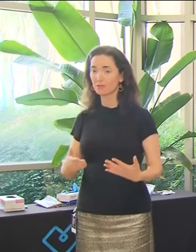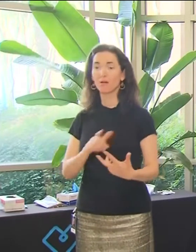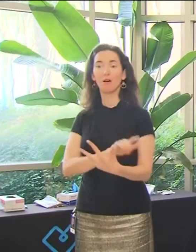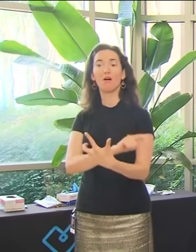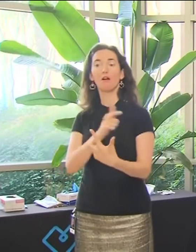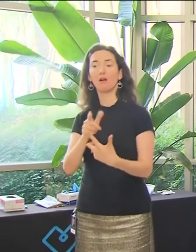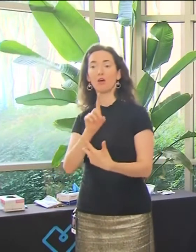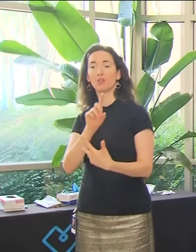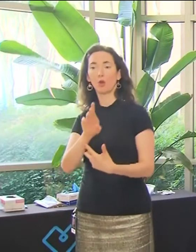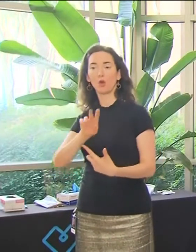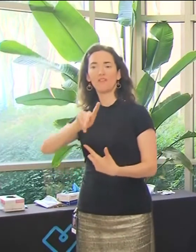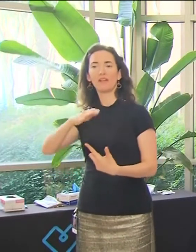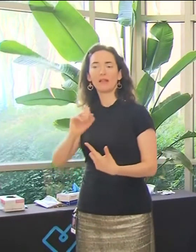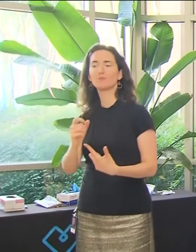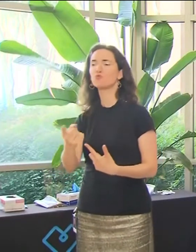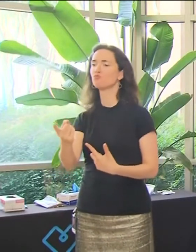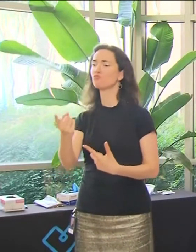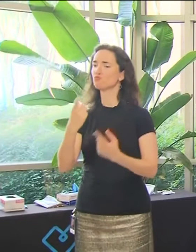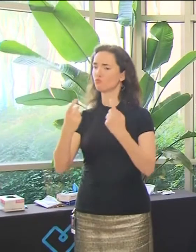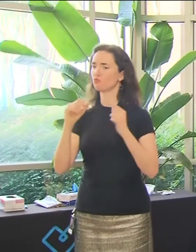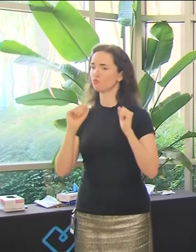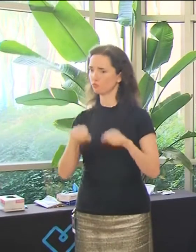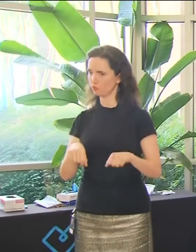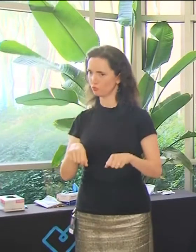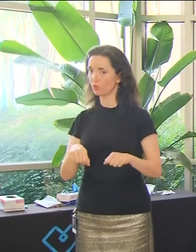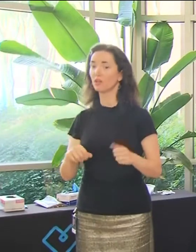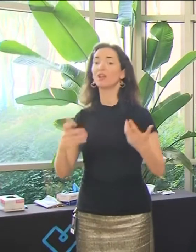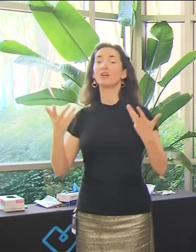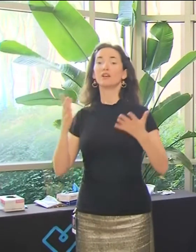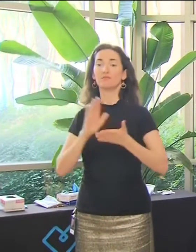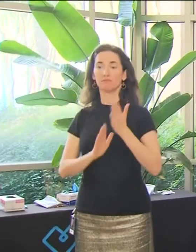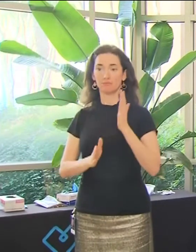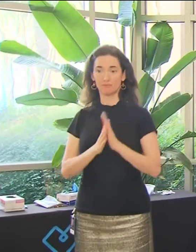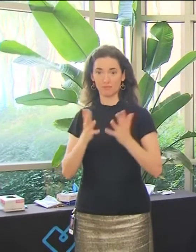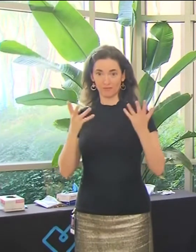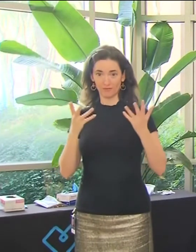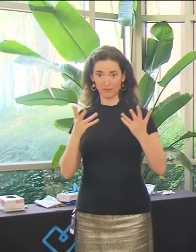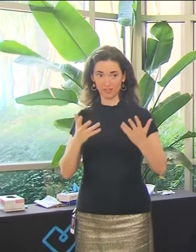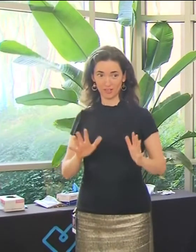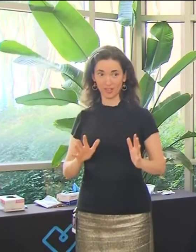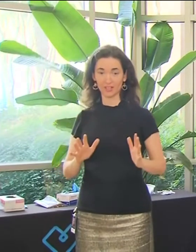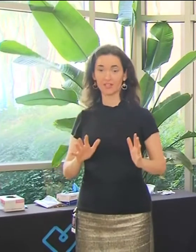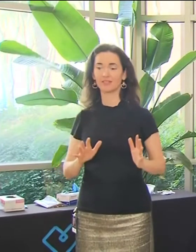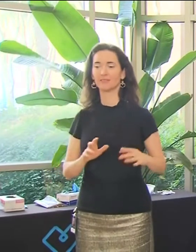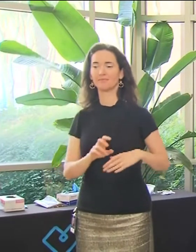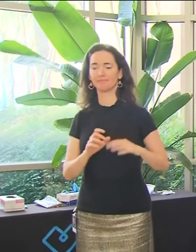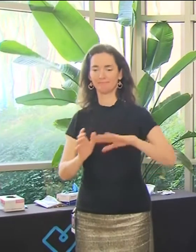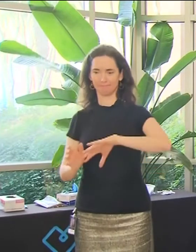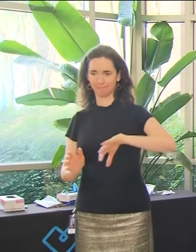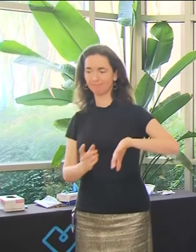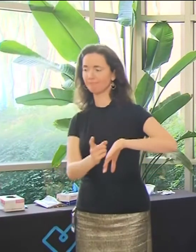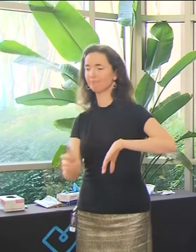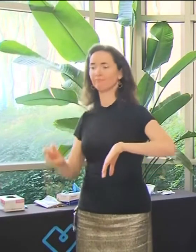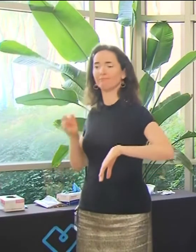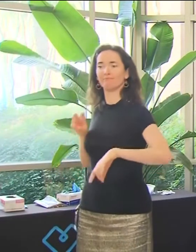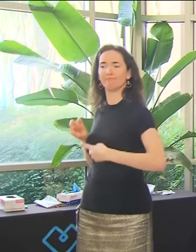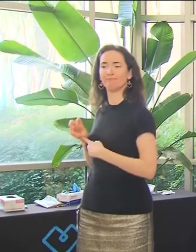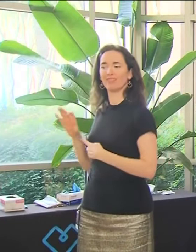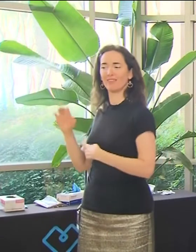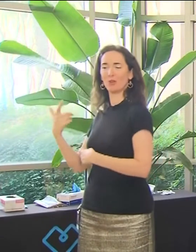speaks to you, we'll take a few questions. And then once we're past the questions, you will see me get a flu